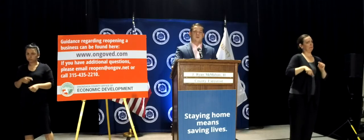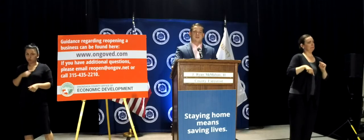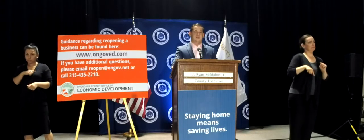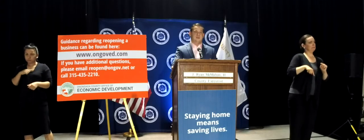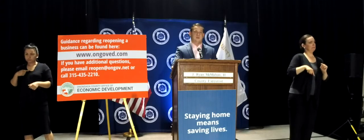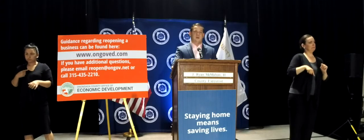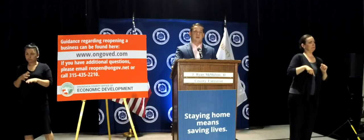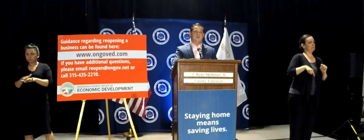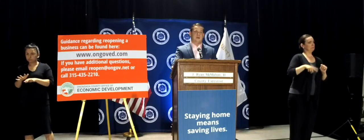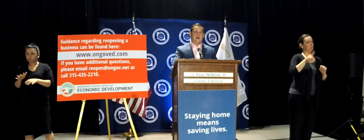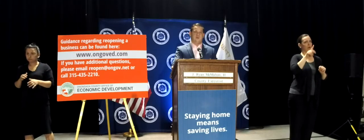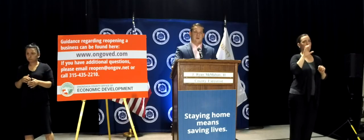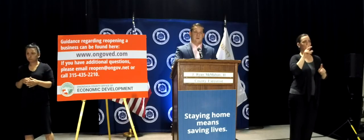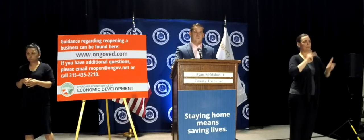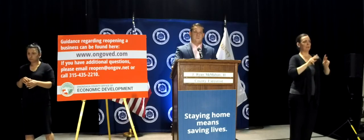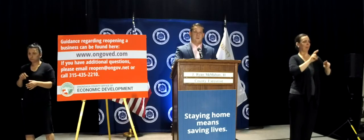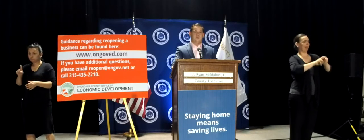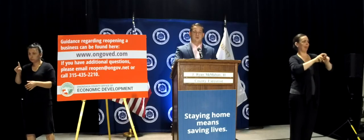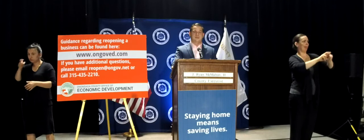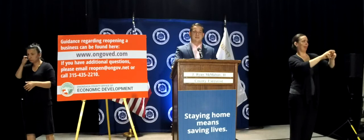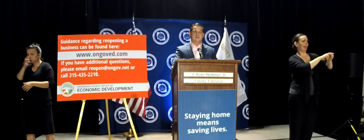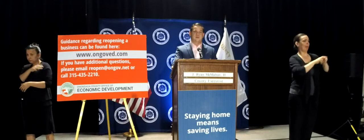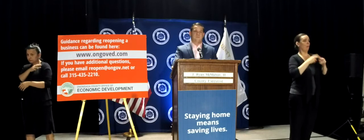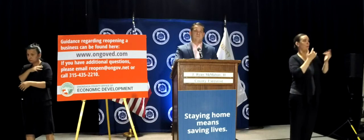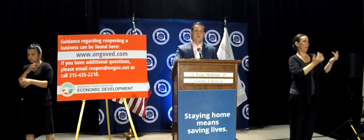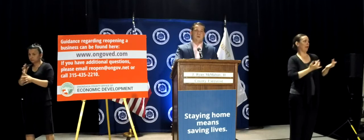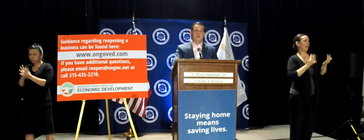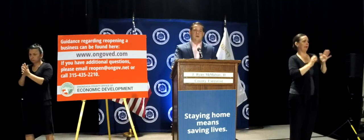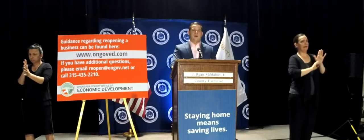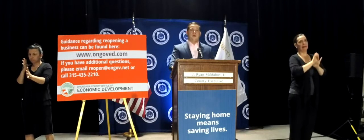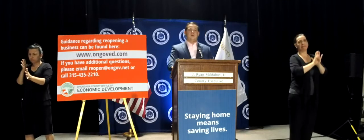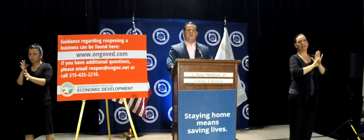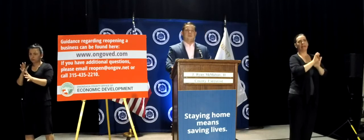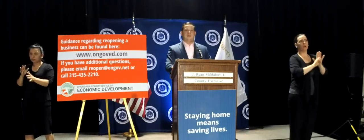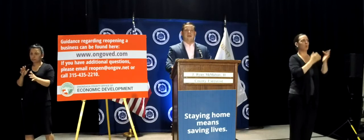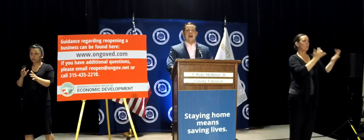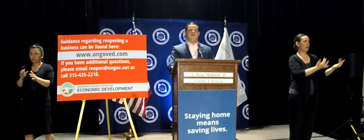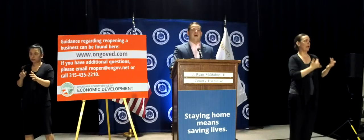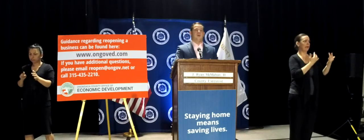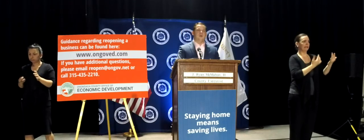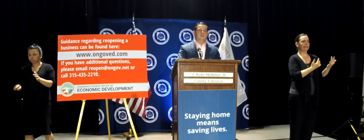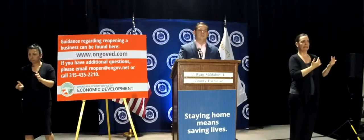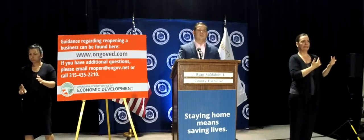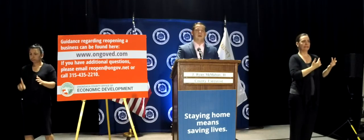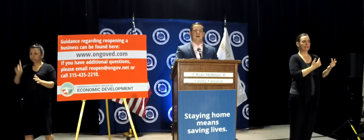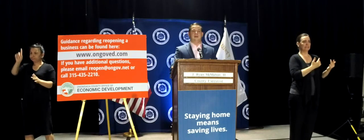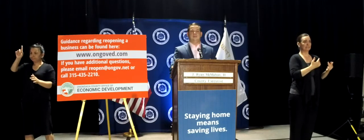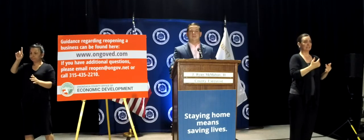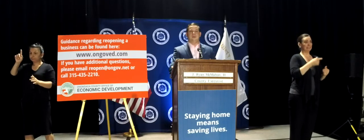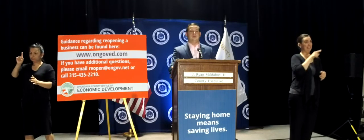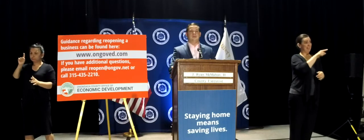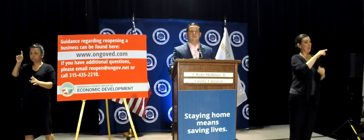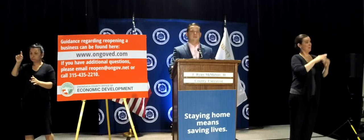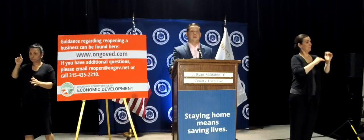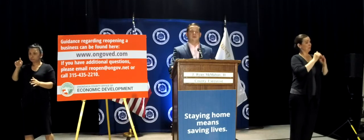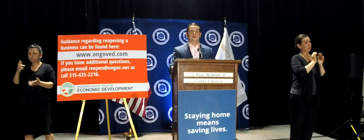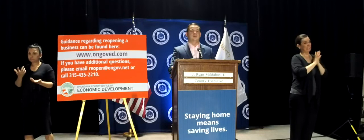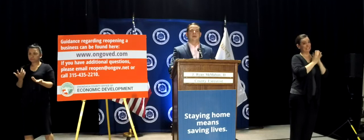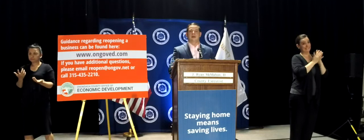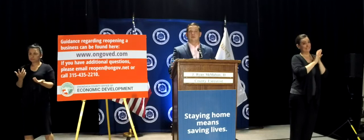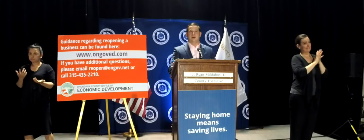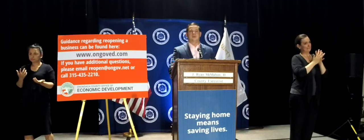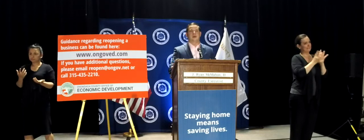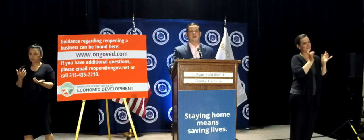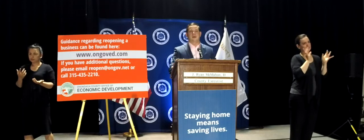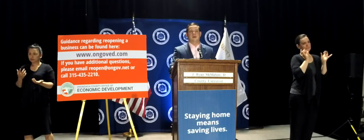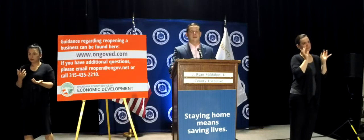100 people sitting waiting for an elevator. There's only 6 of them every half hour on during the